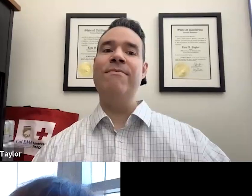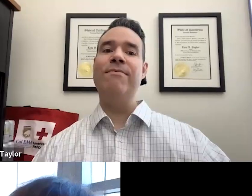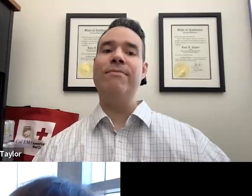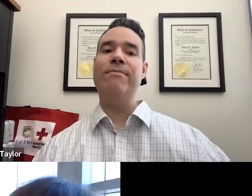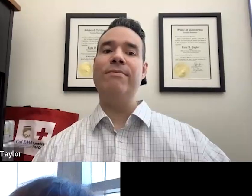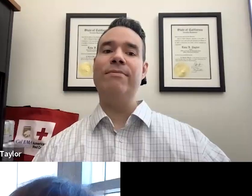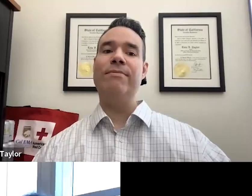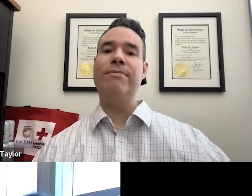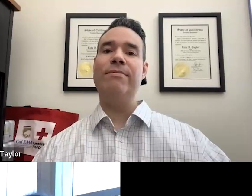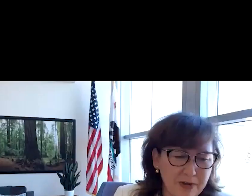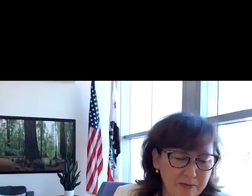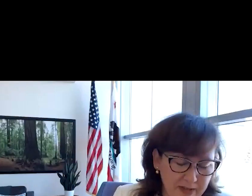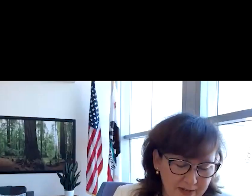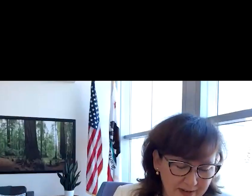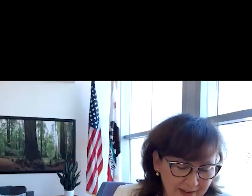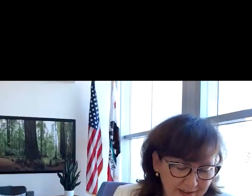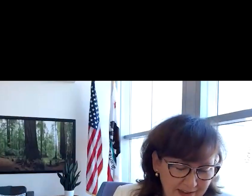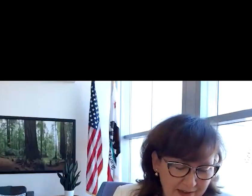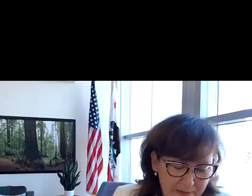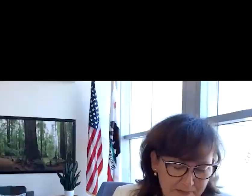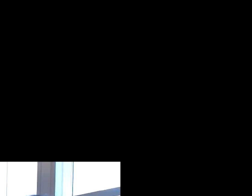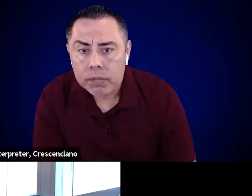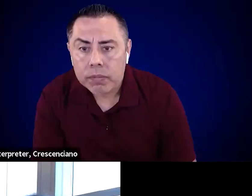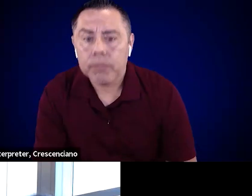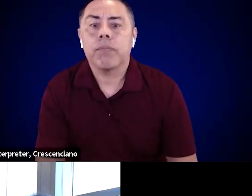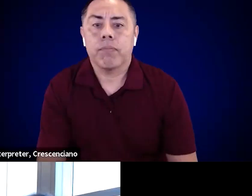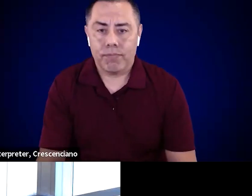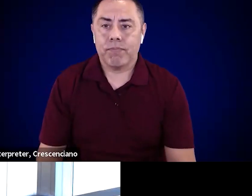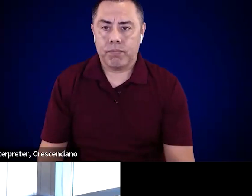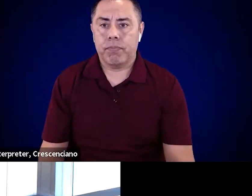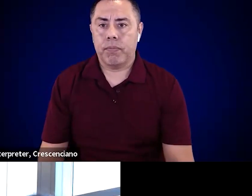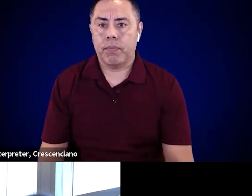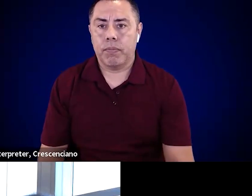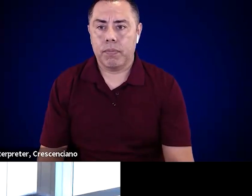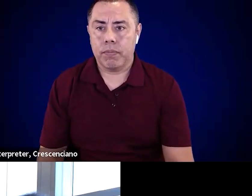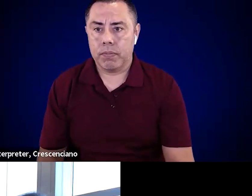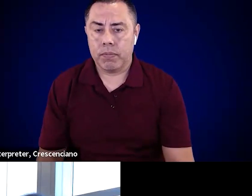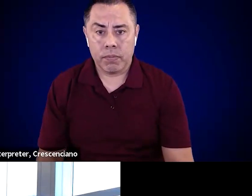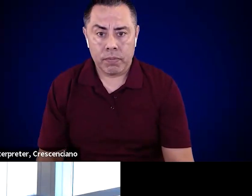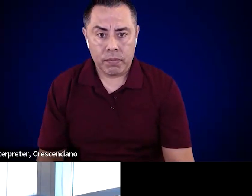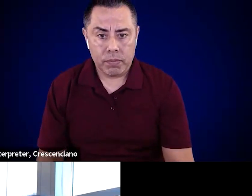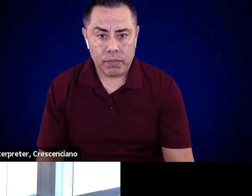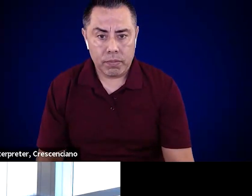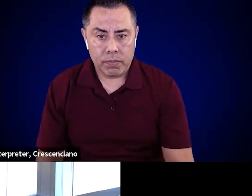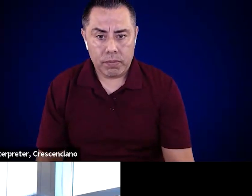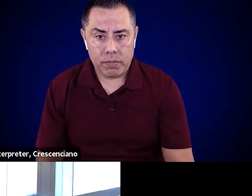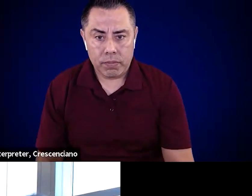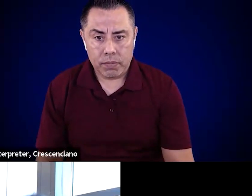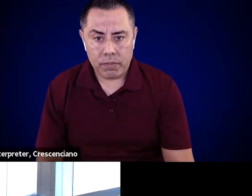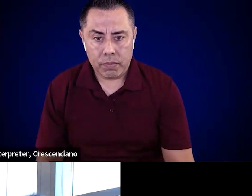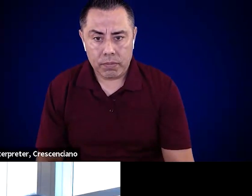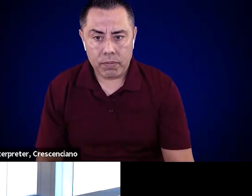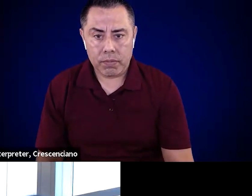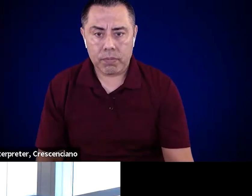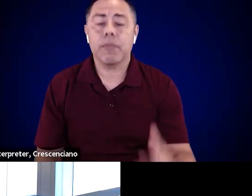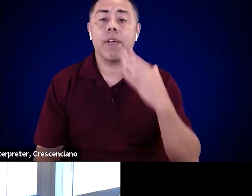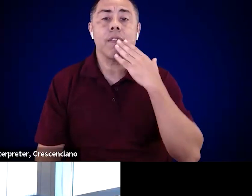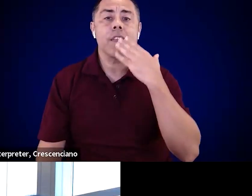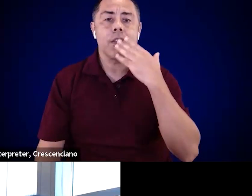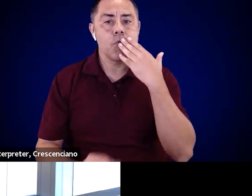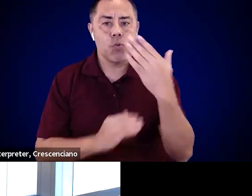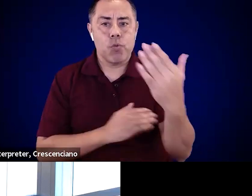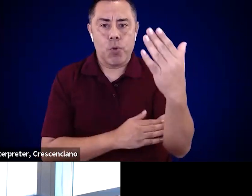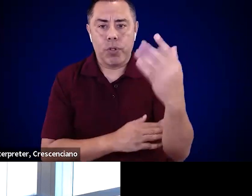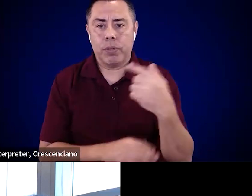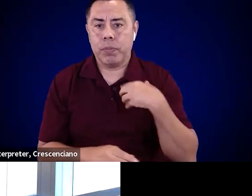Vance. Good morning, everyone. I'm Lisa Mongett, Chief Deputy Director here at the Governor's Office of